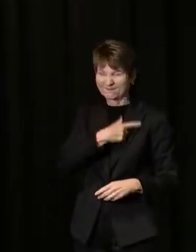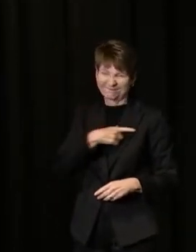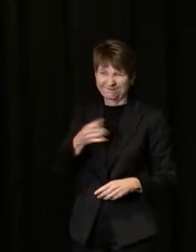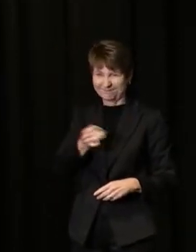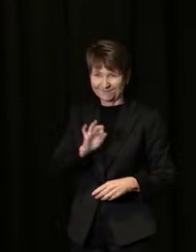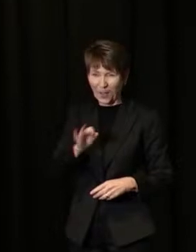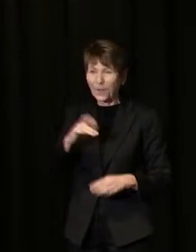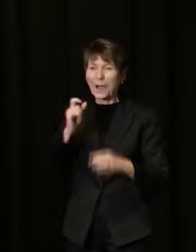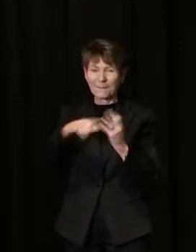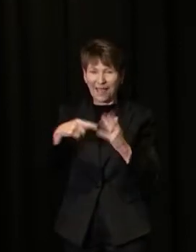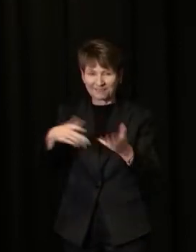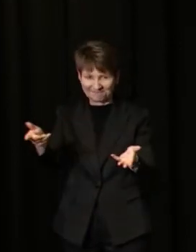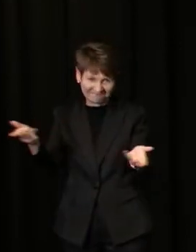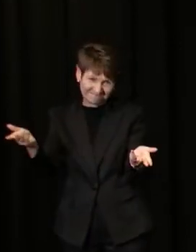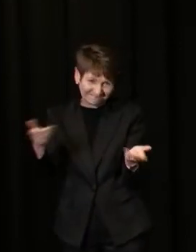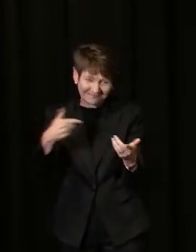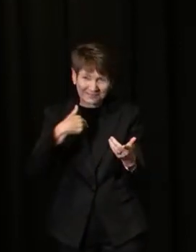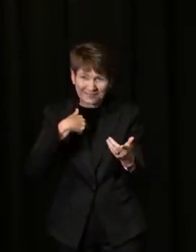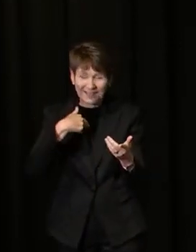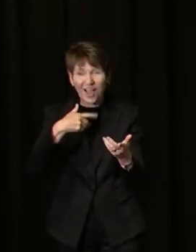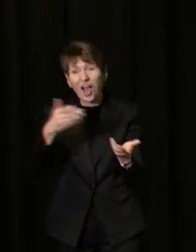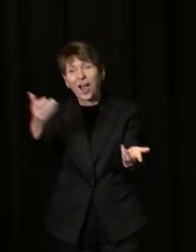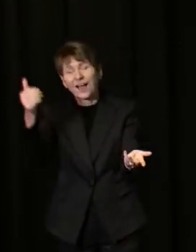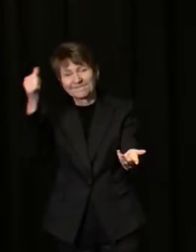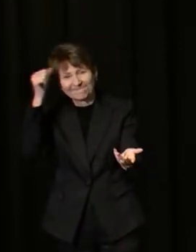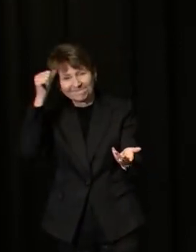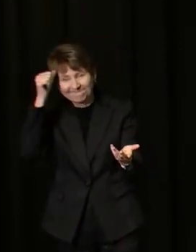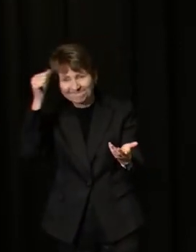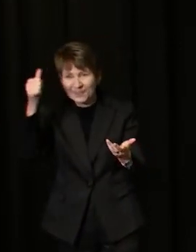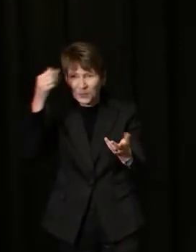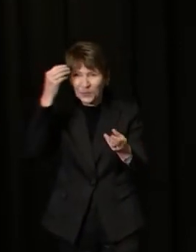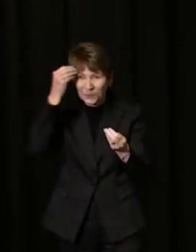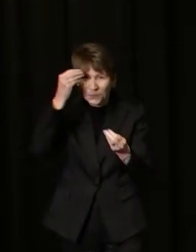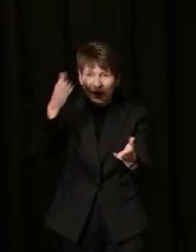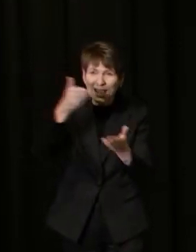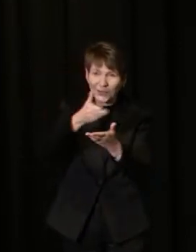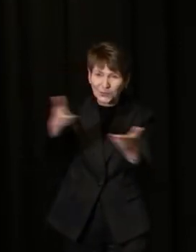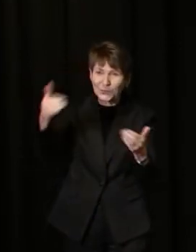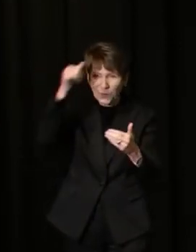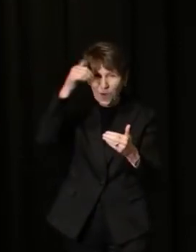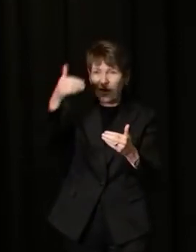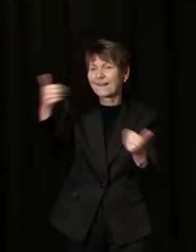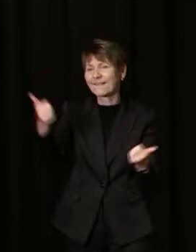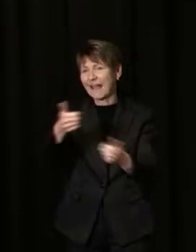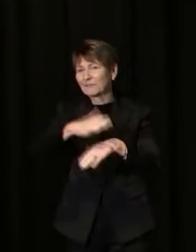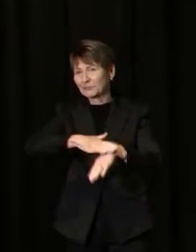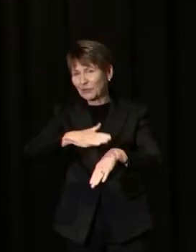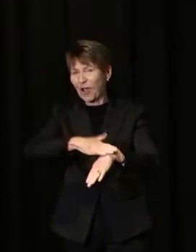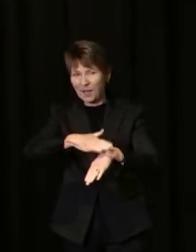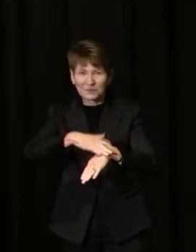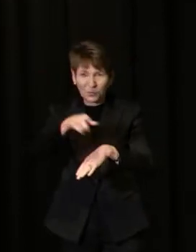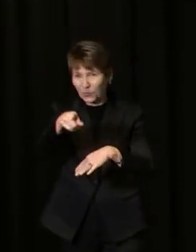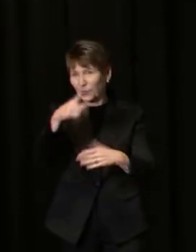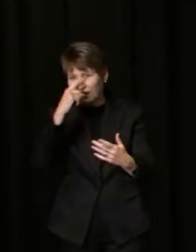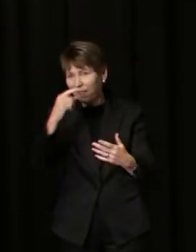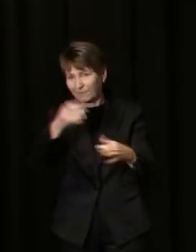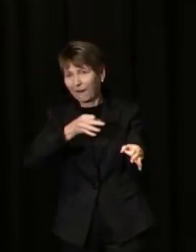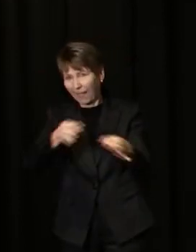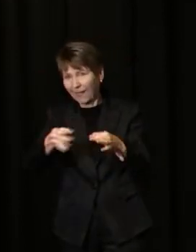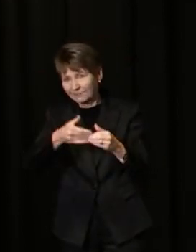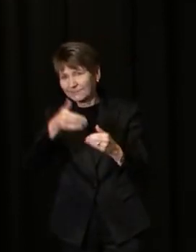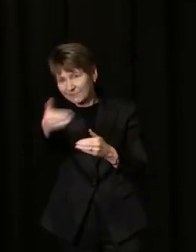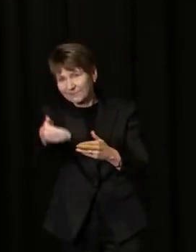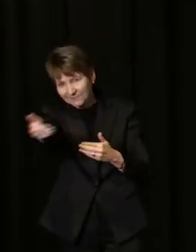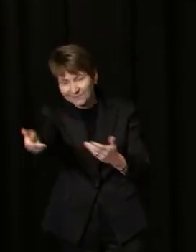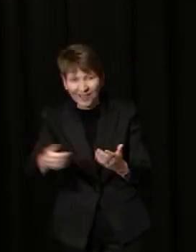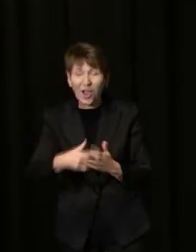as with all of the roadmap, whenever we make these announcements well ahead of them becoming live, and if there's any clarification we can provide you, we will. Getting